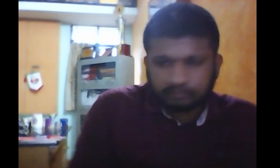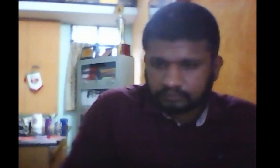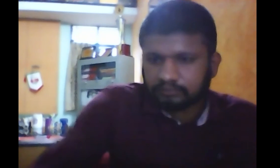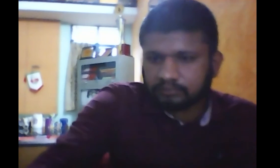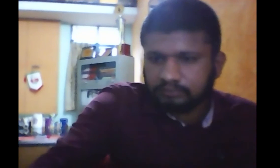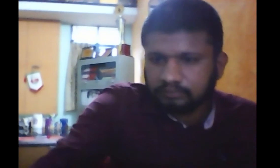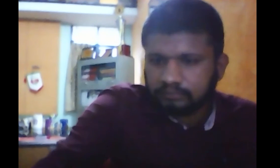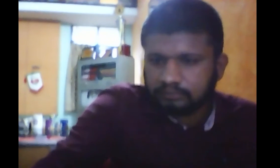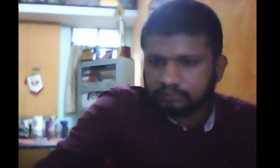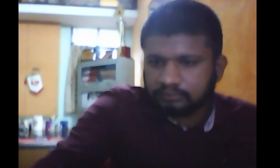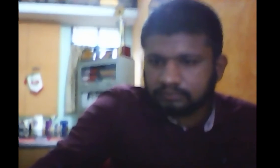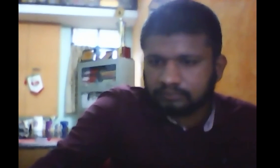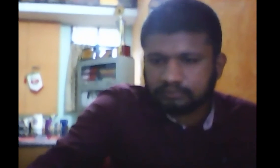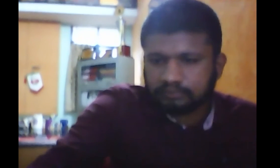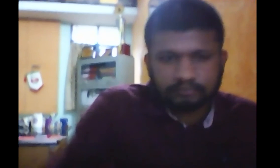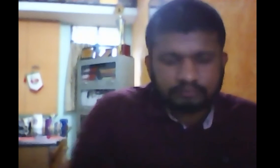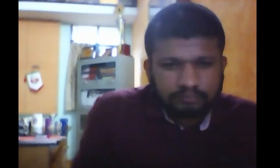Okay. Why are you sad?